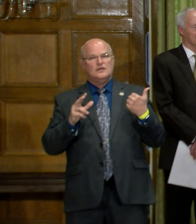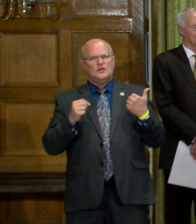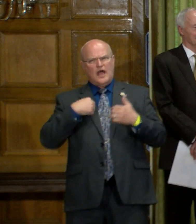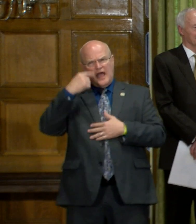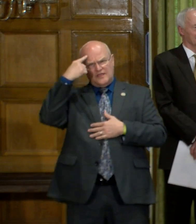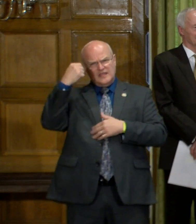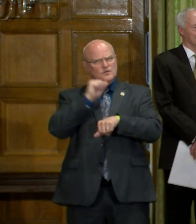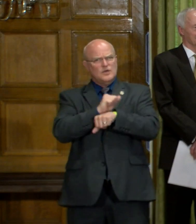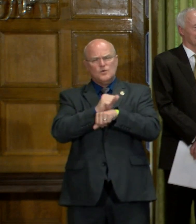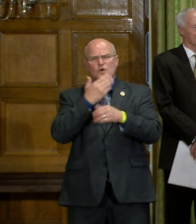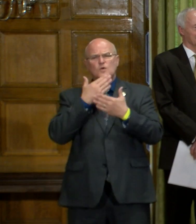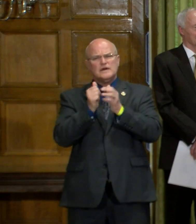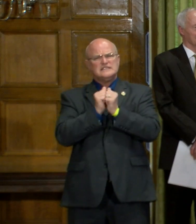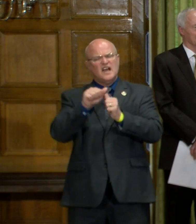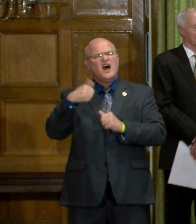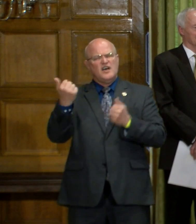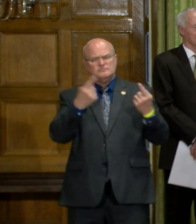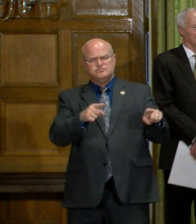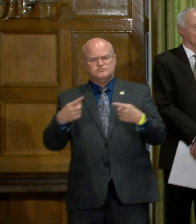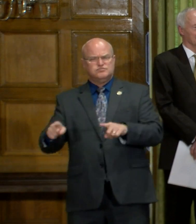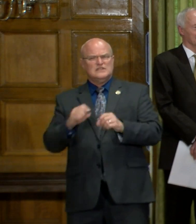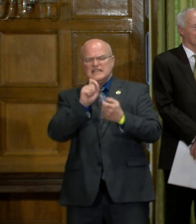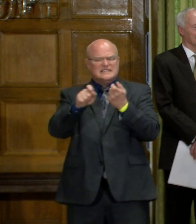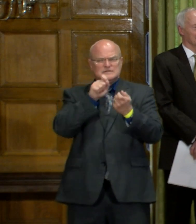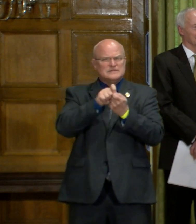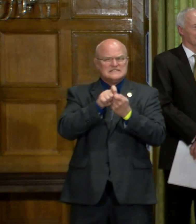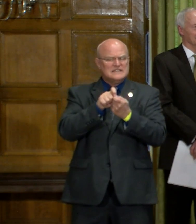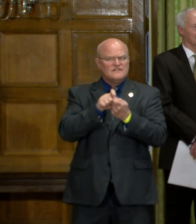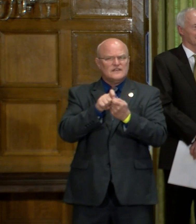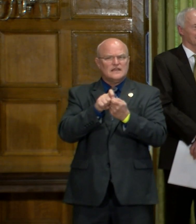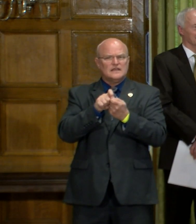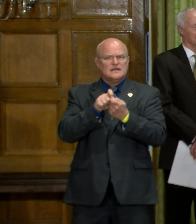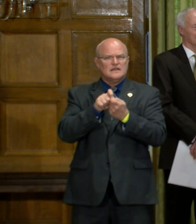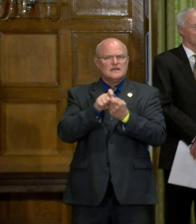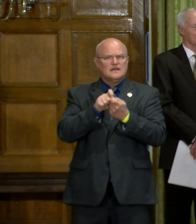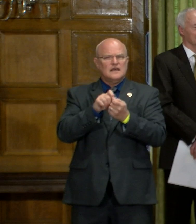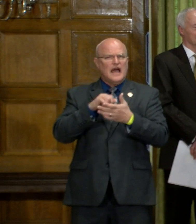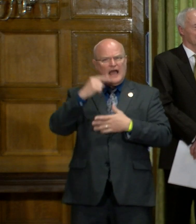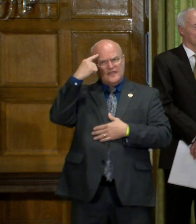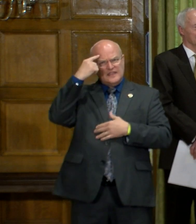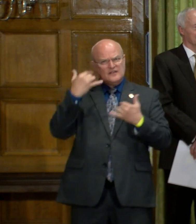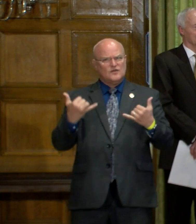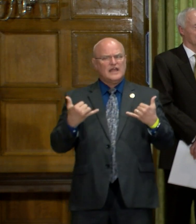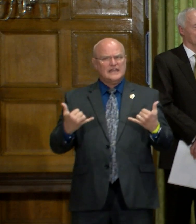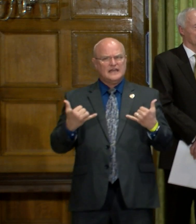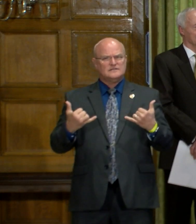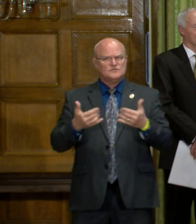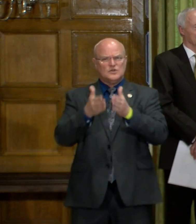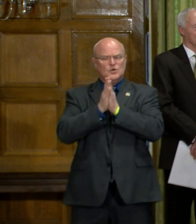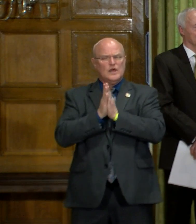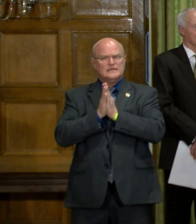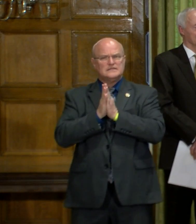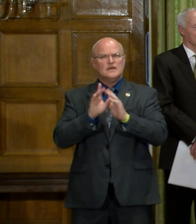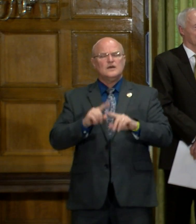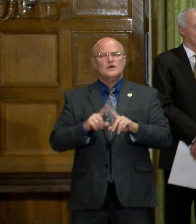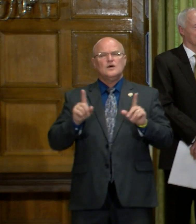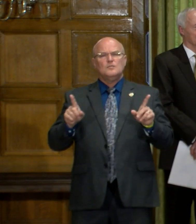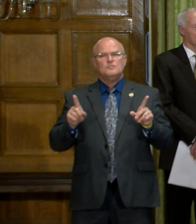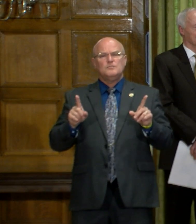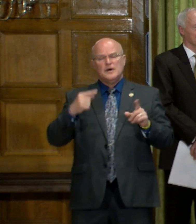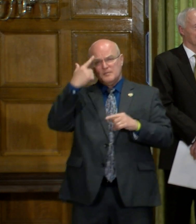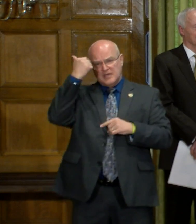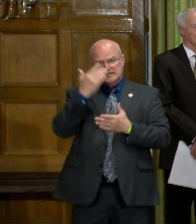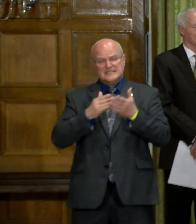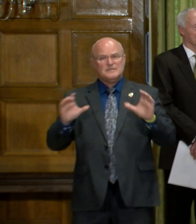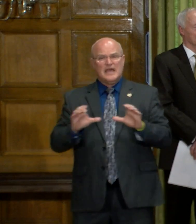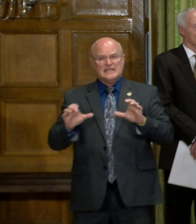I think we work well together. There's been other instances, but nothing specific that I can think of a specific request. But due to